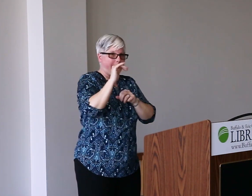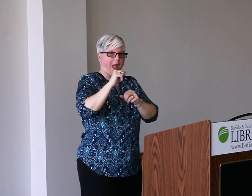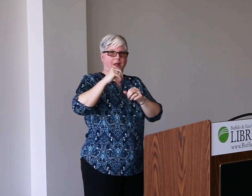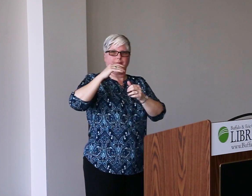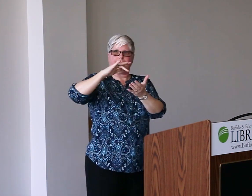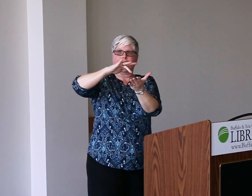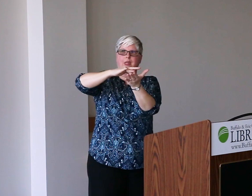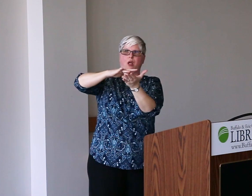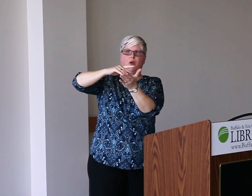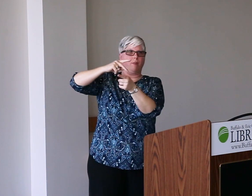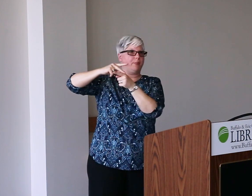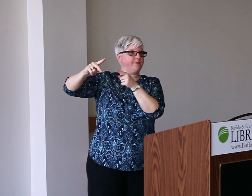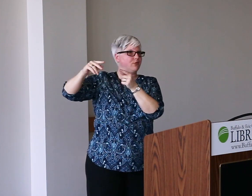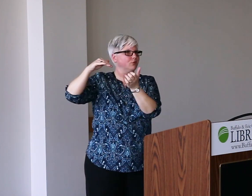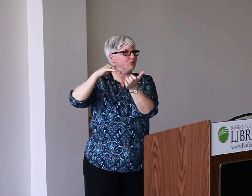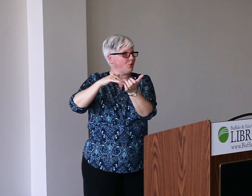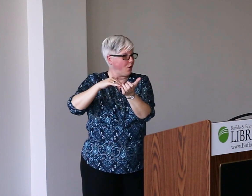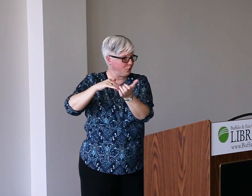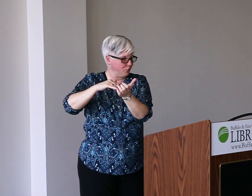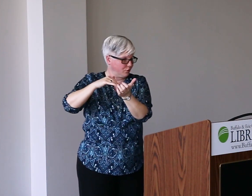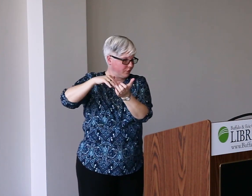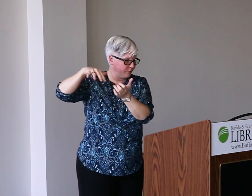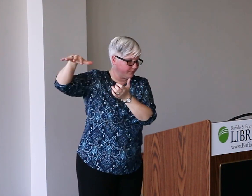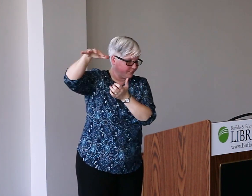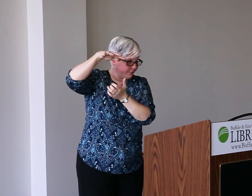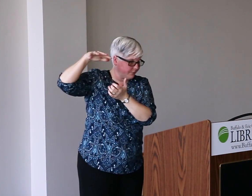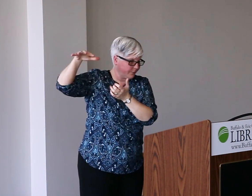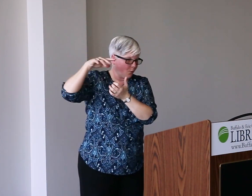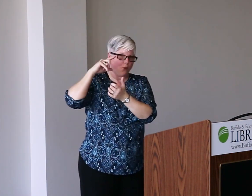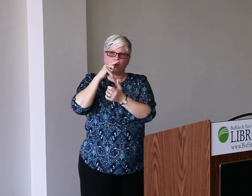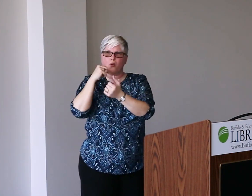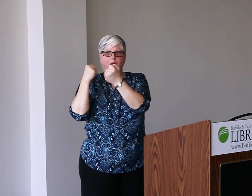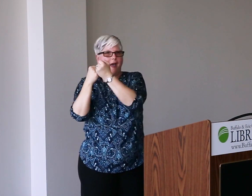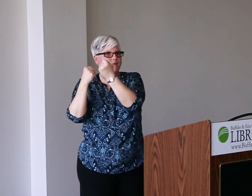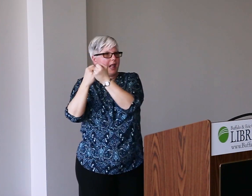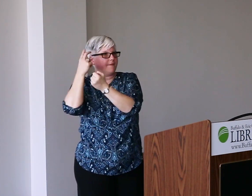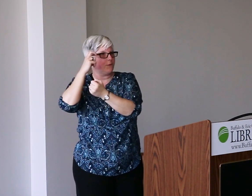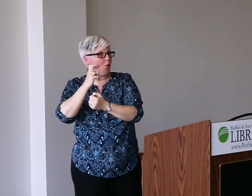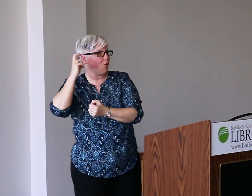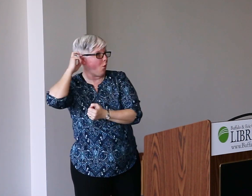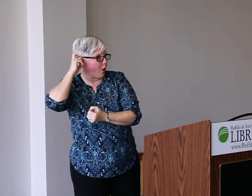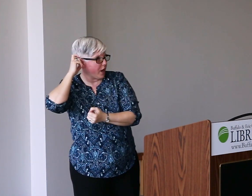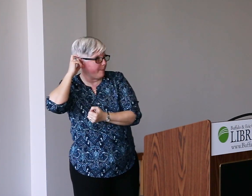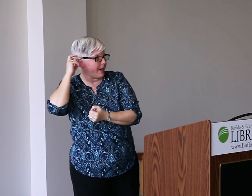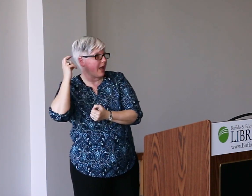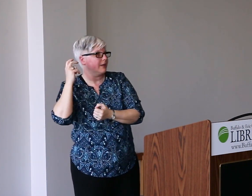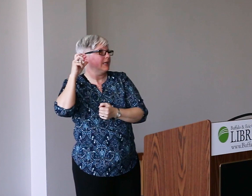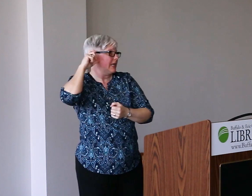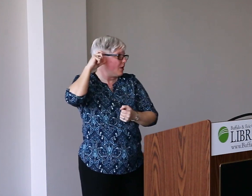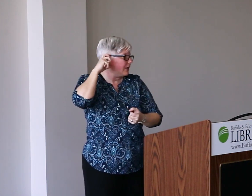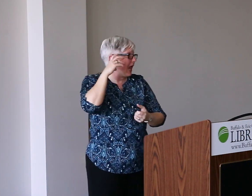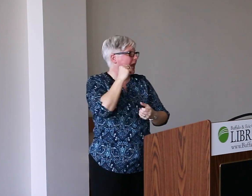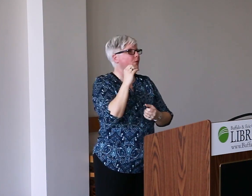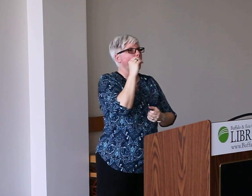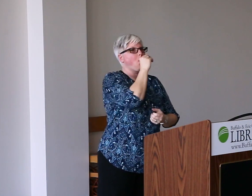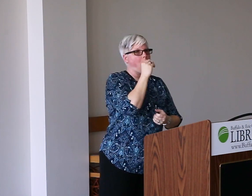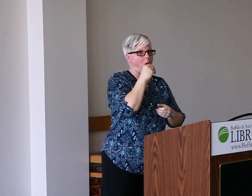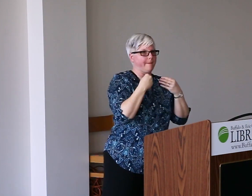robbed by medical professionals and doctors who advocate for the cochlear implants, hearing